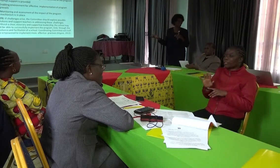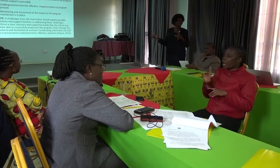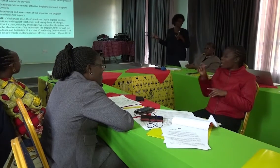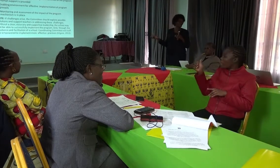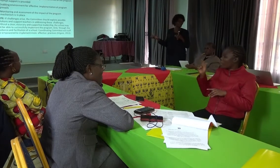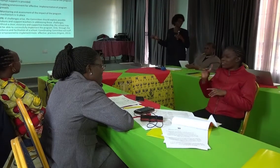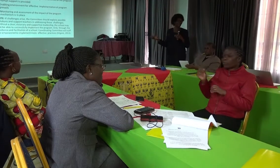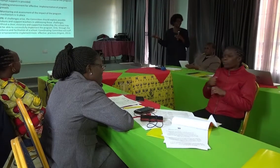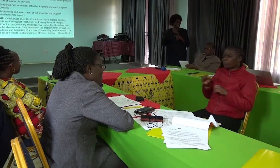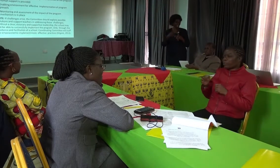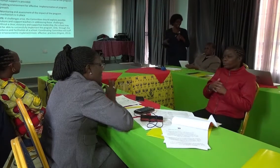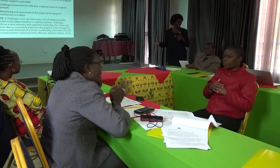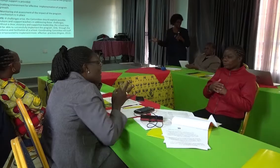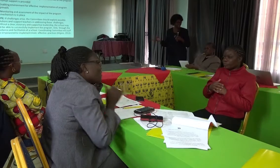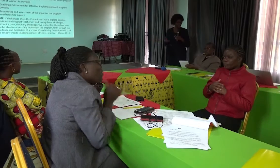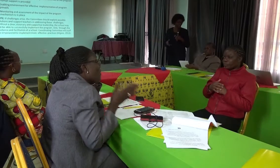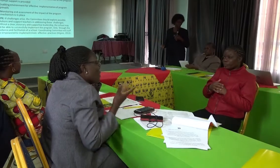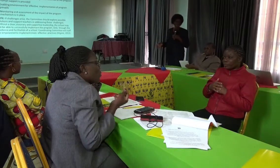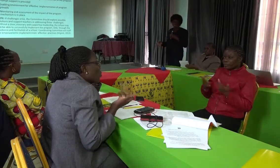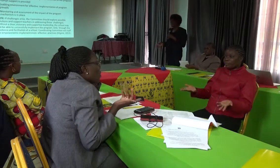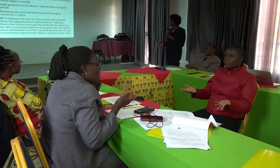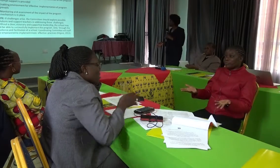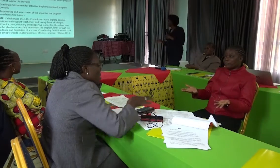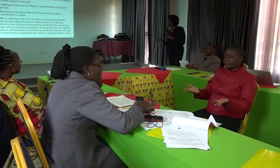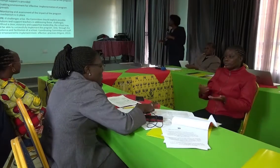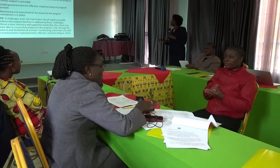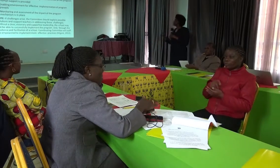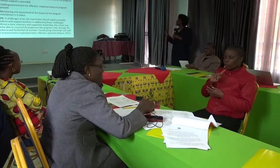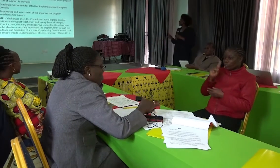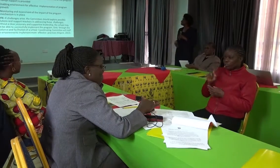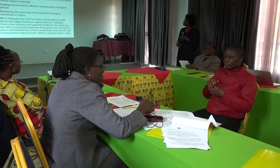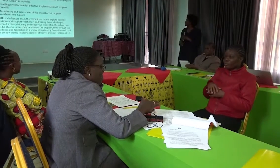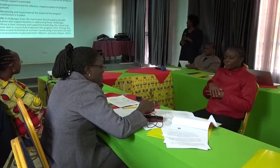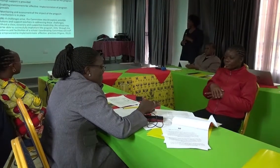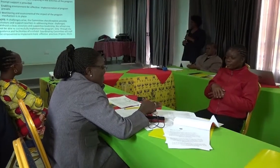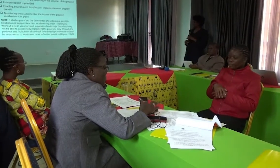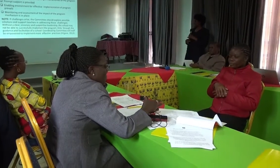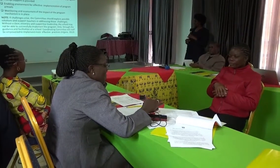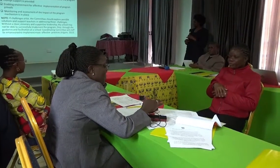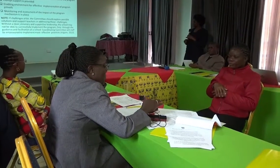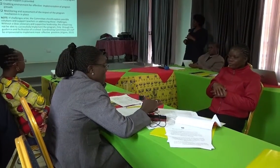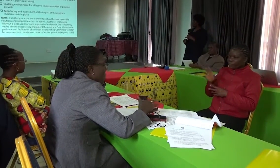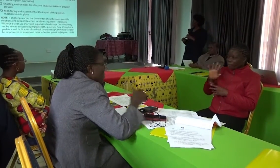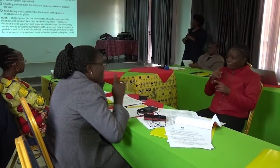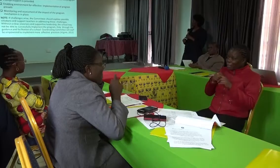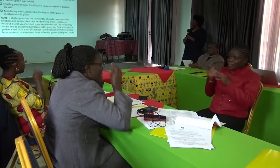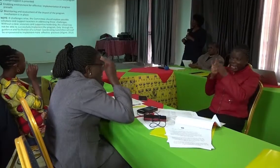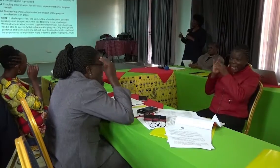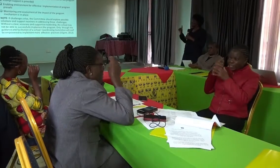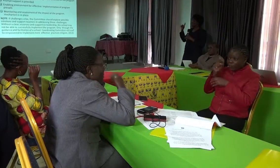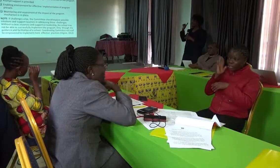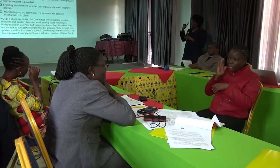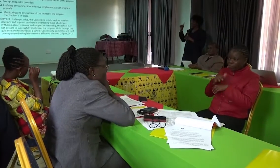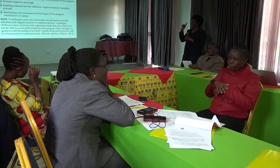control if there are politicians around the school who run it. Then there will be monitoring and assessment of